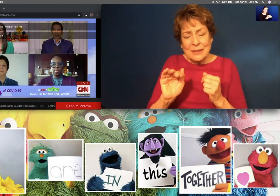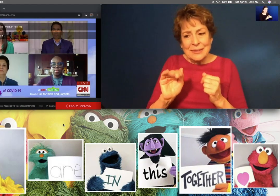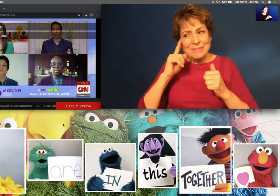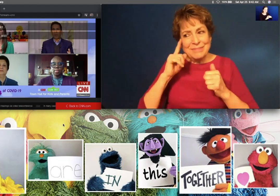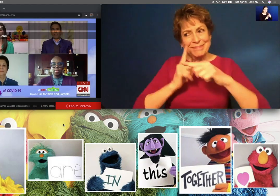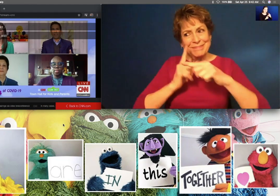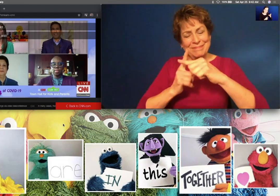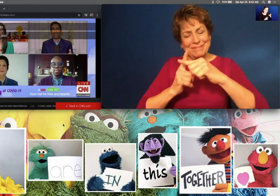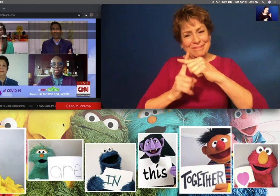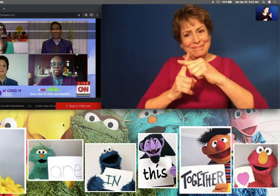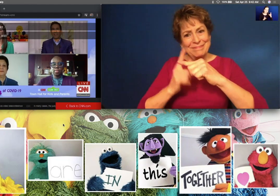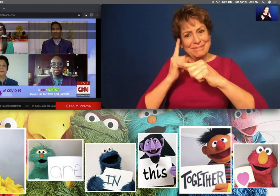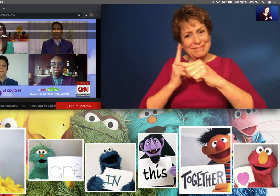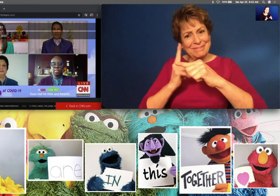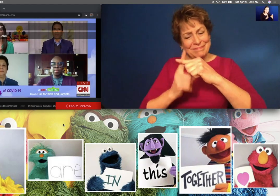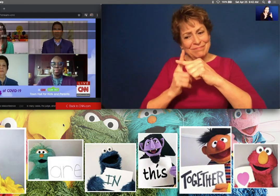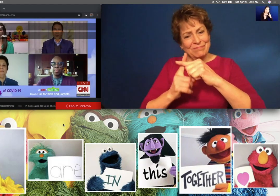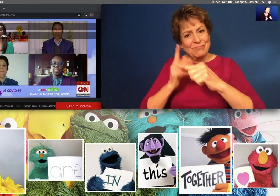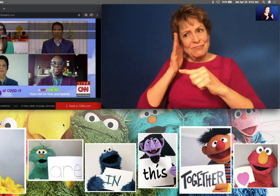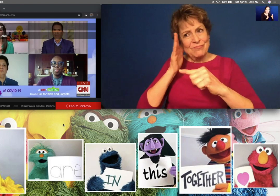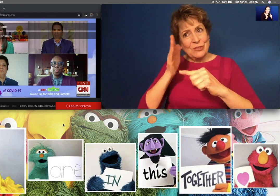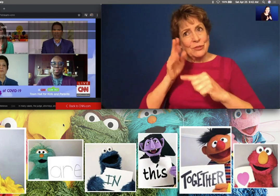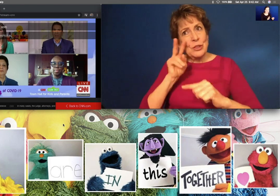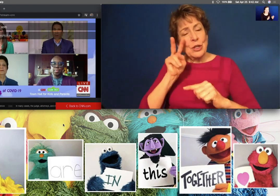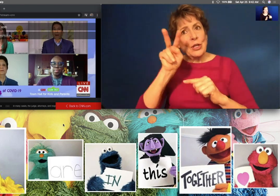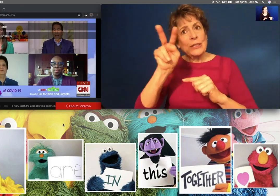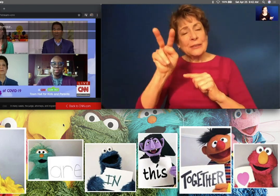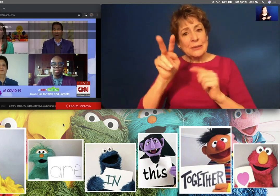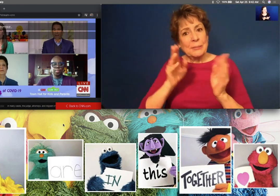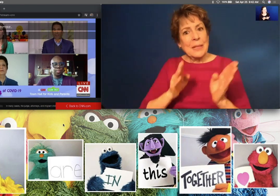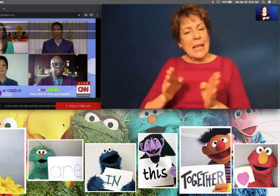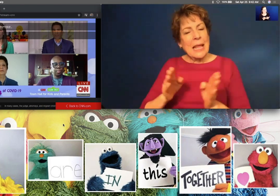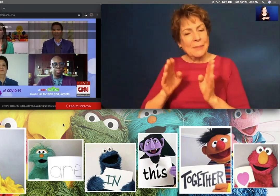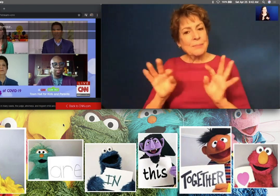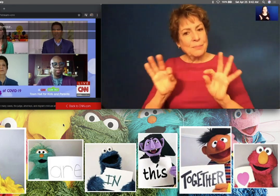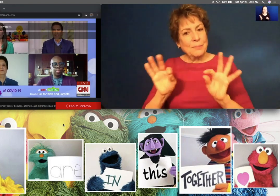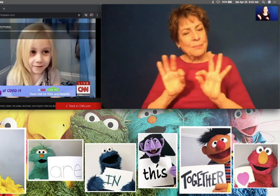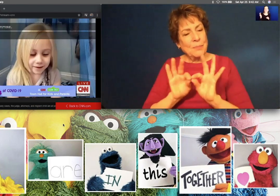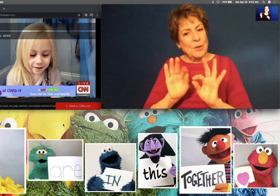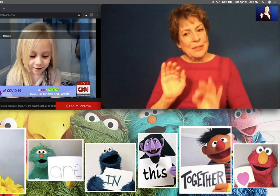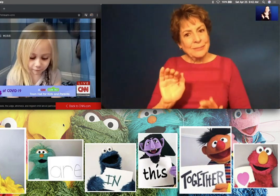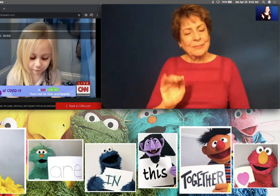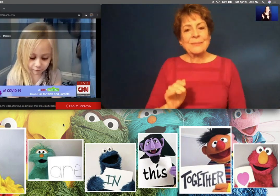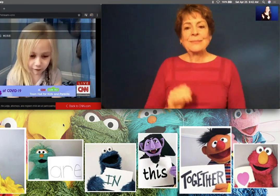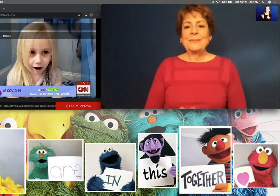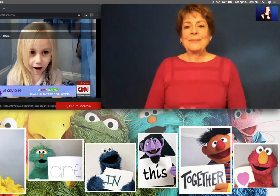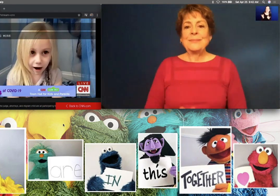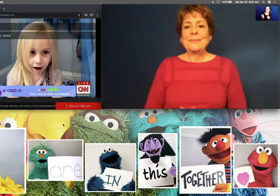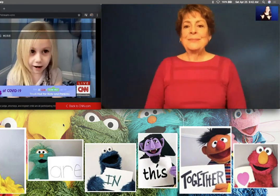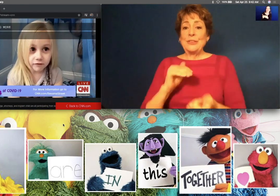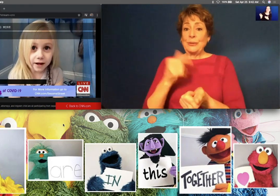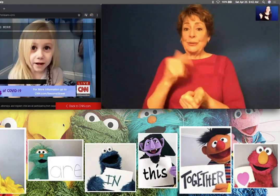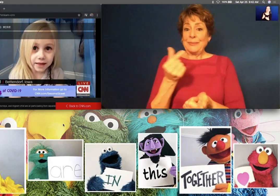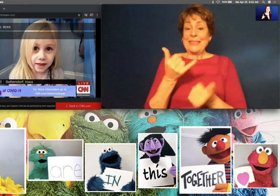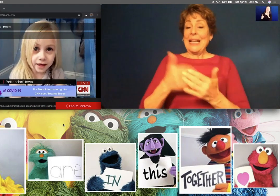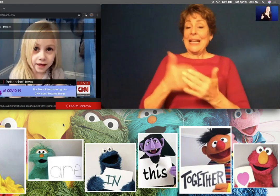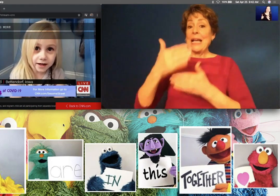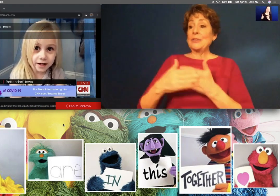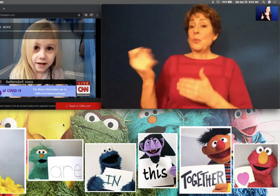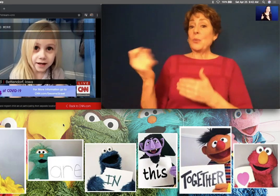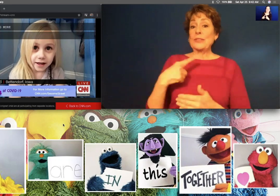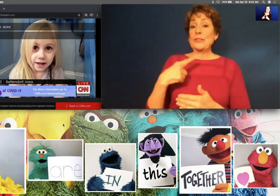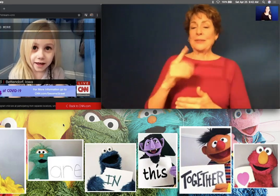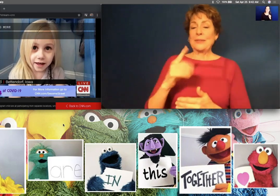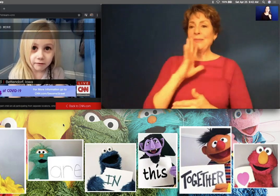for the future. Oh, there we go. I guess we're getting more questions in. We want to hear more of your questions. Here's 5-year-old Quinn